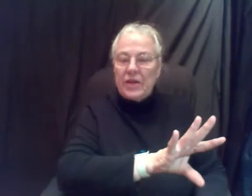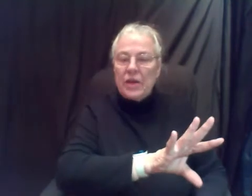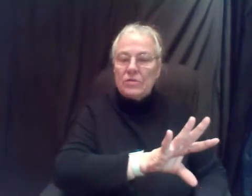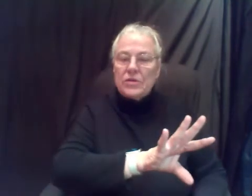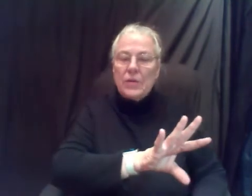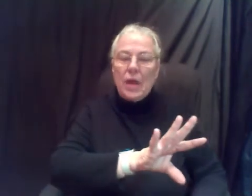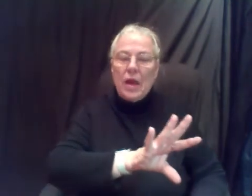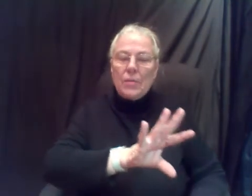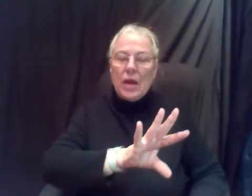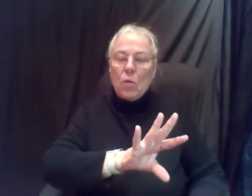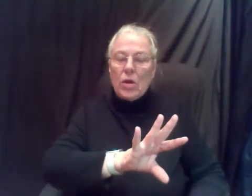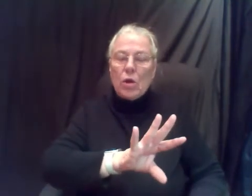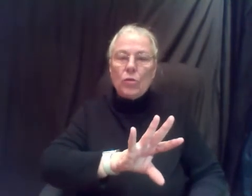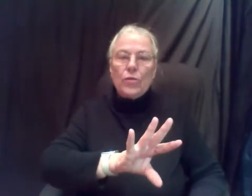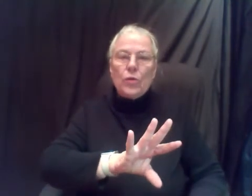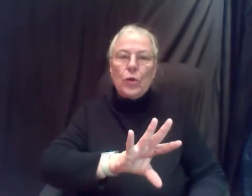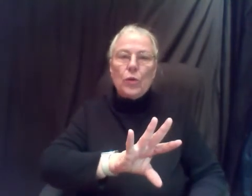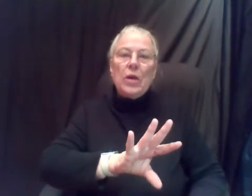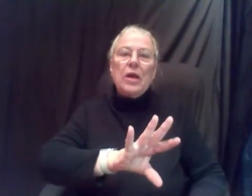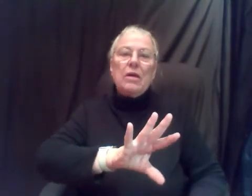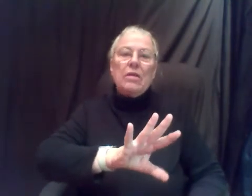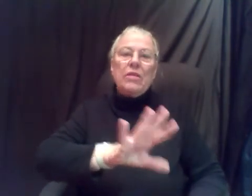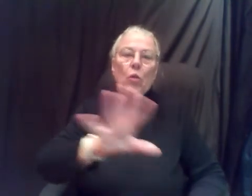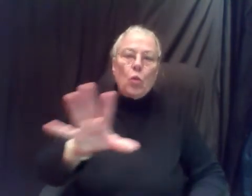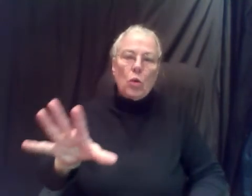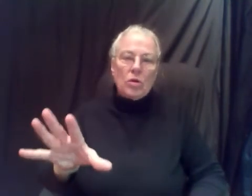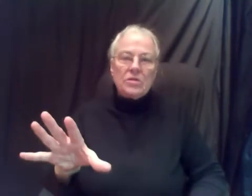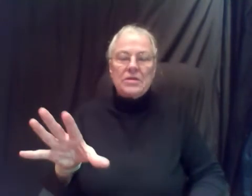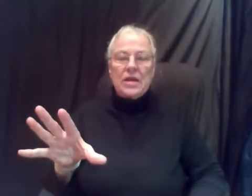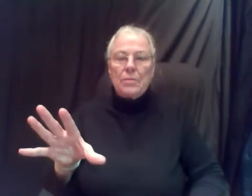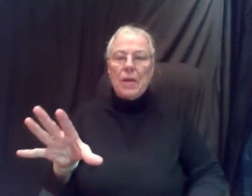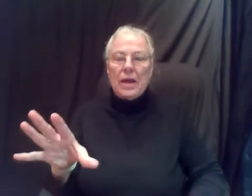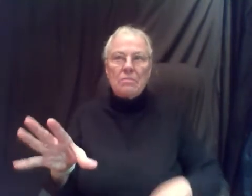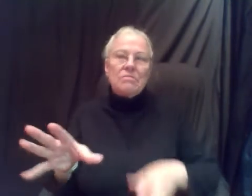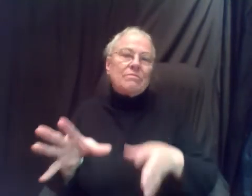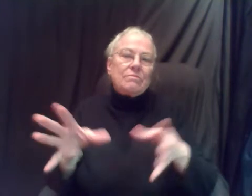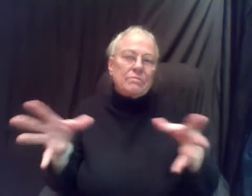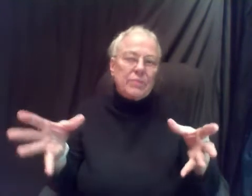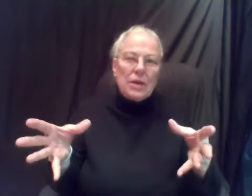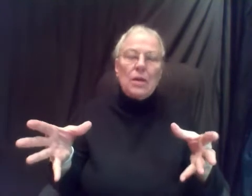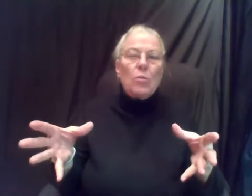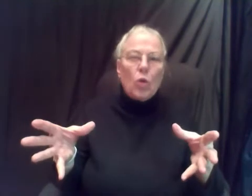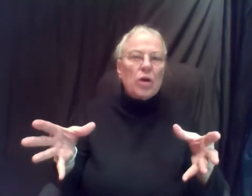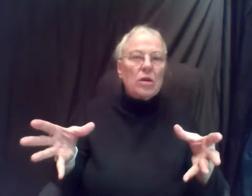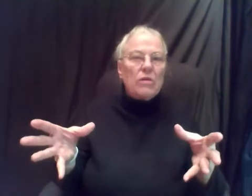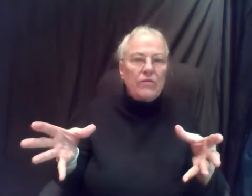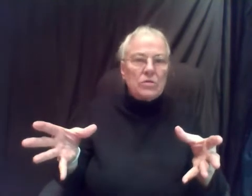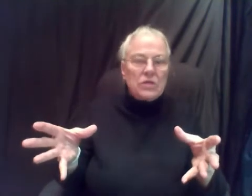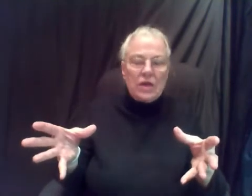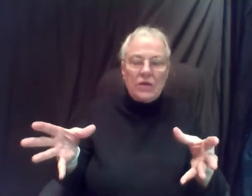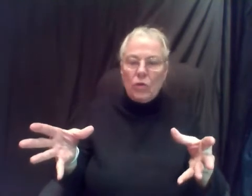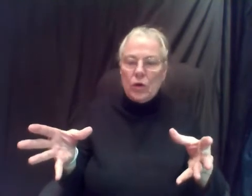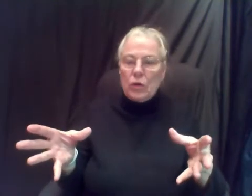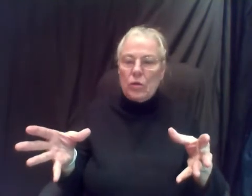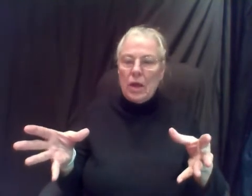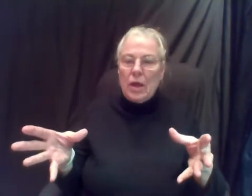videos, but I want to go through the words that might be a little more confusing for you